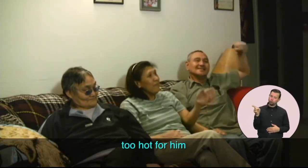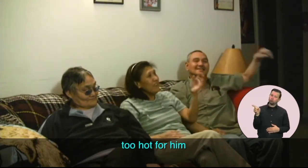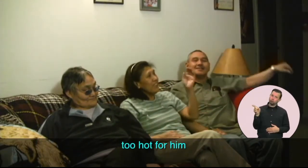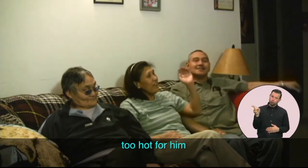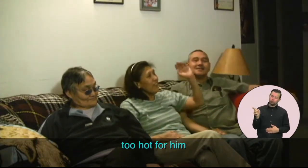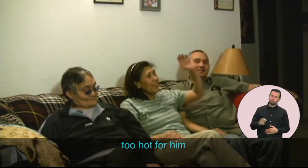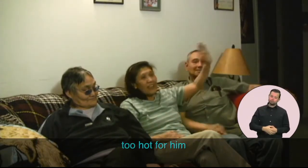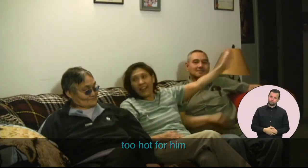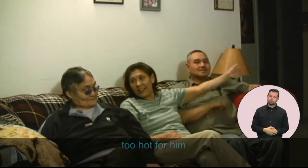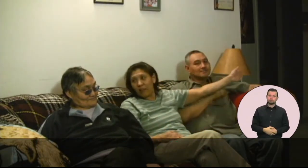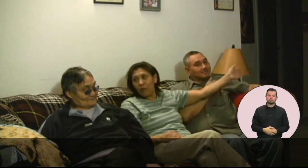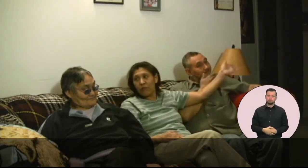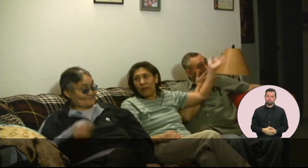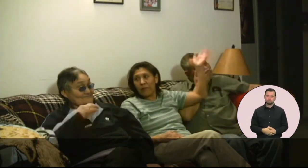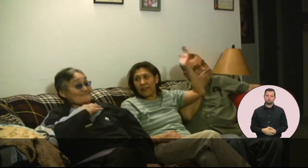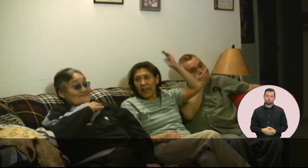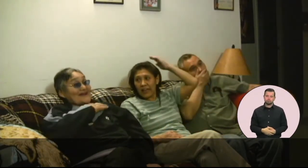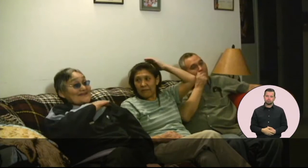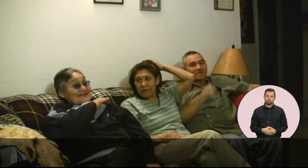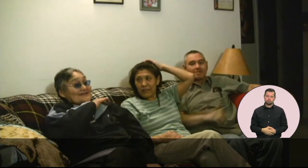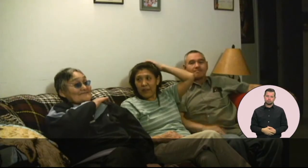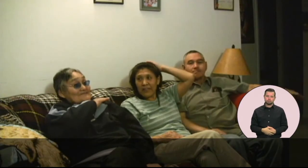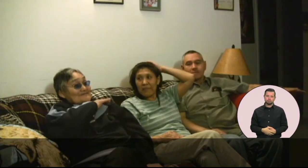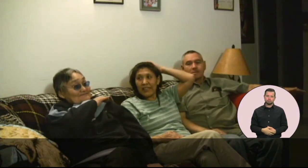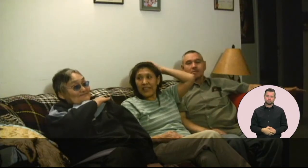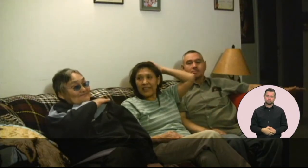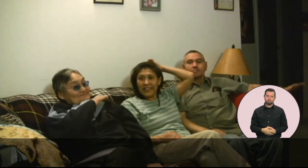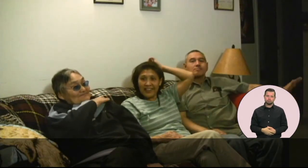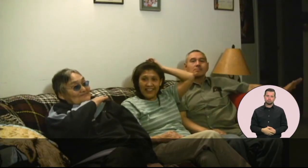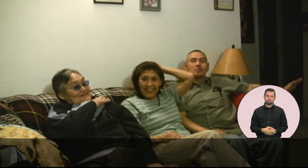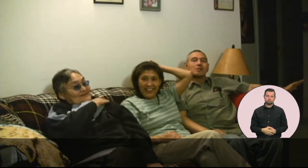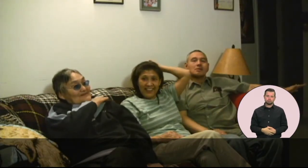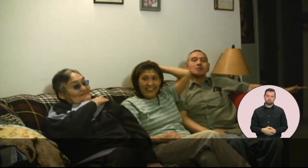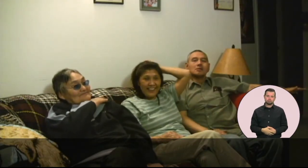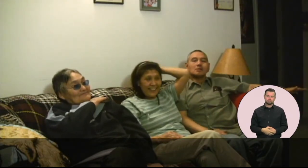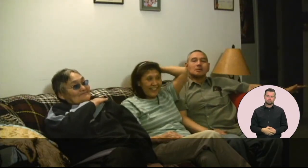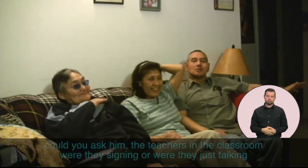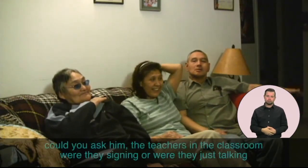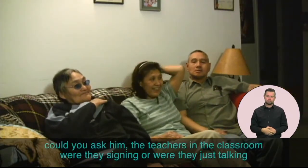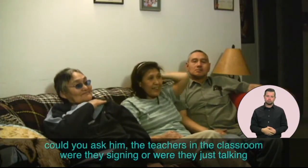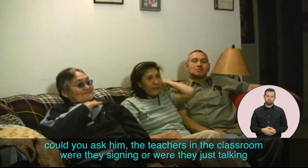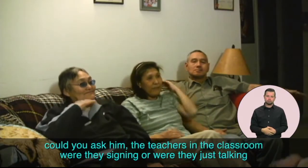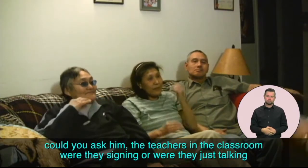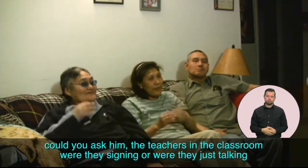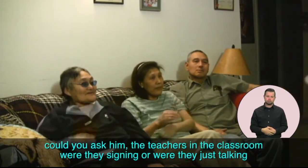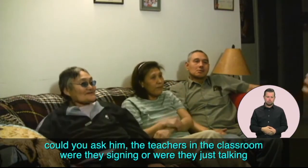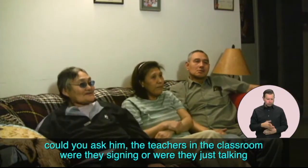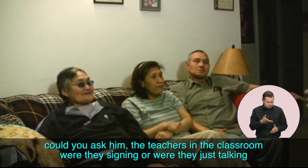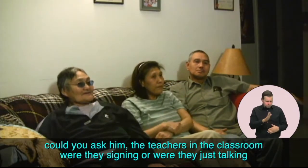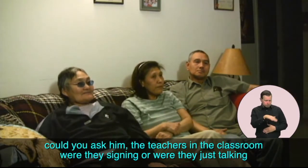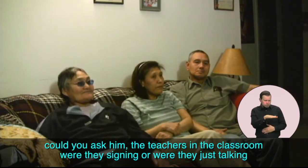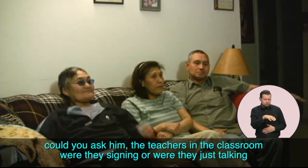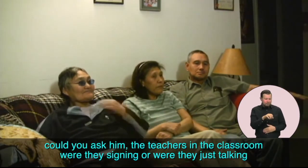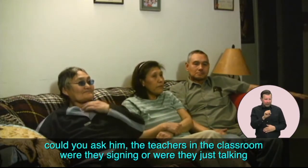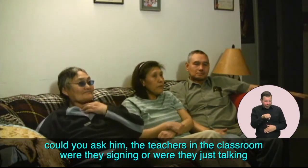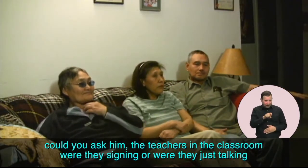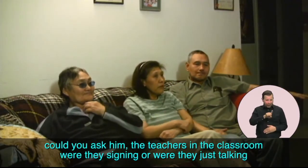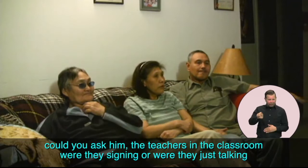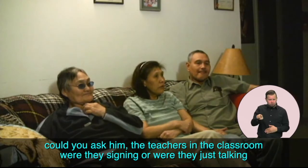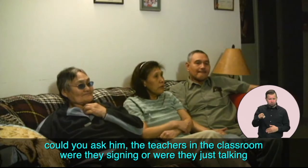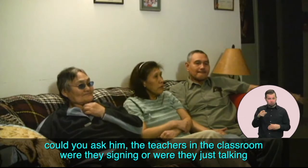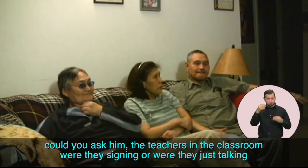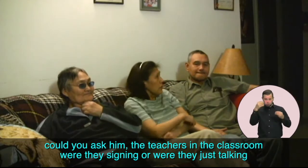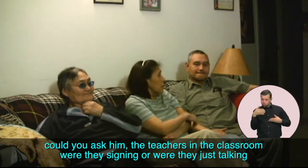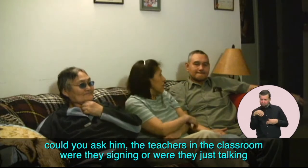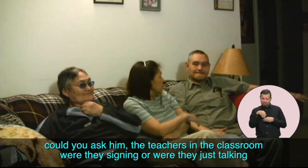him. Pichawing ni tata ko unak pala. Can you ask him, the teachers in the classroom, were they